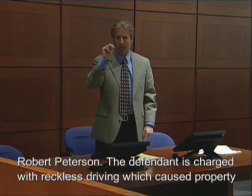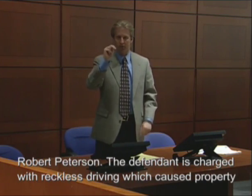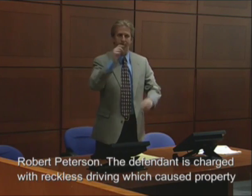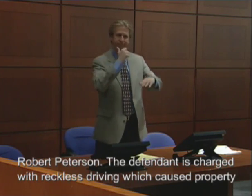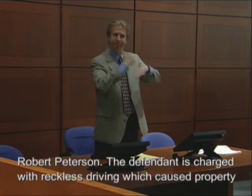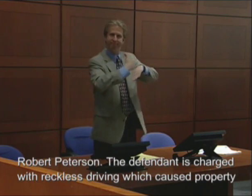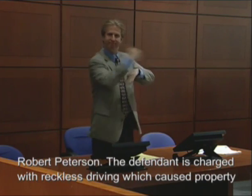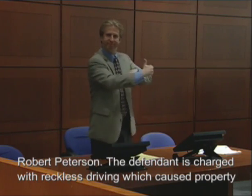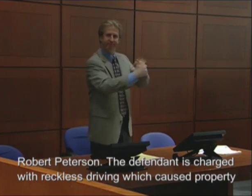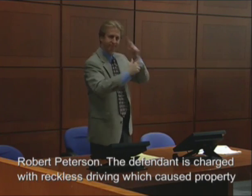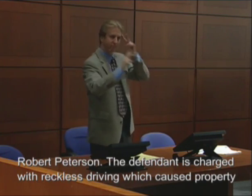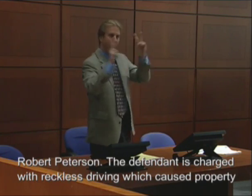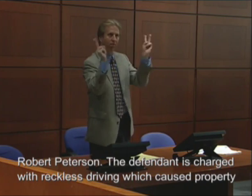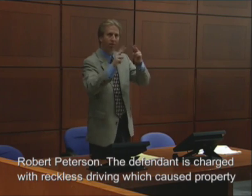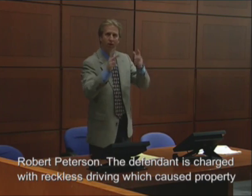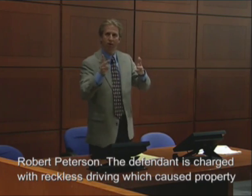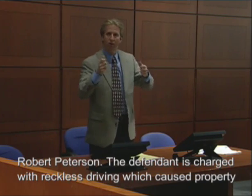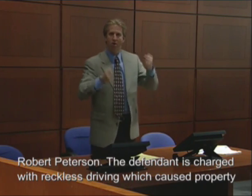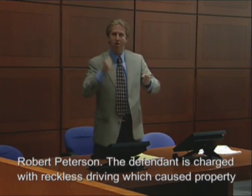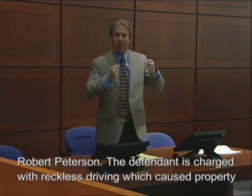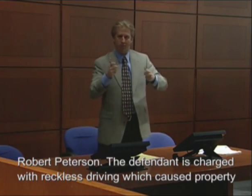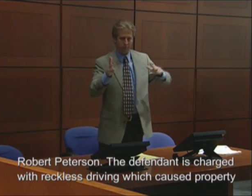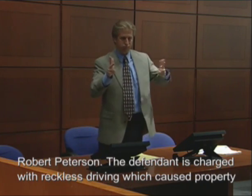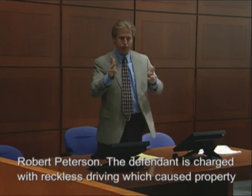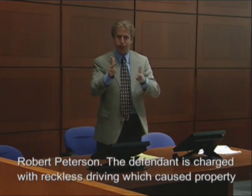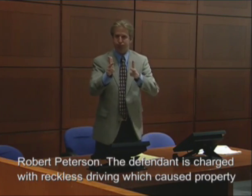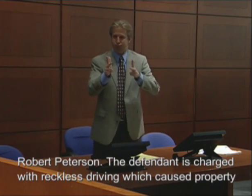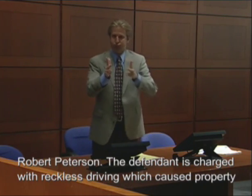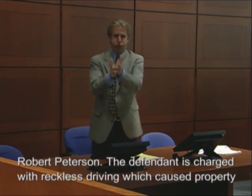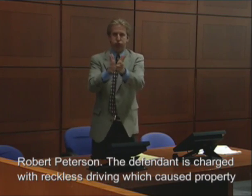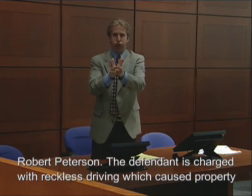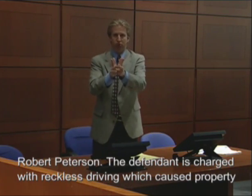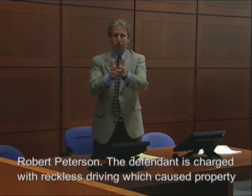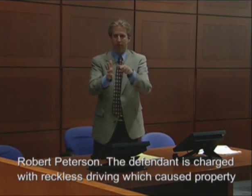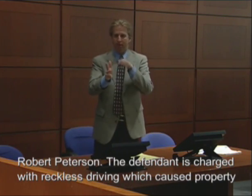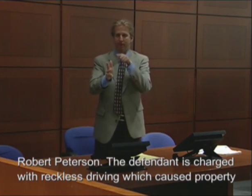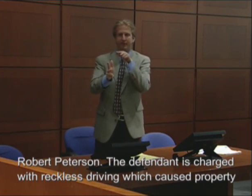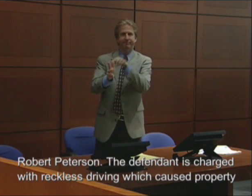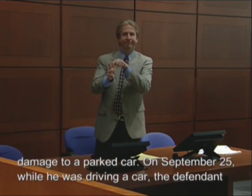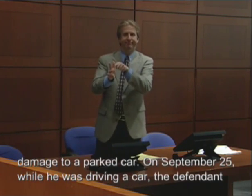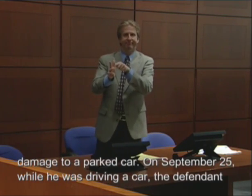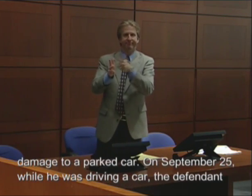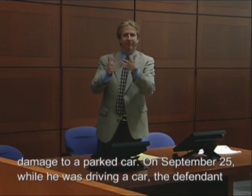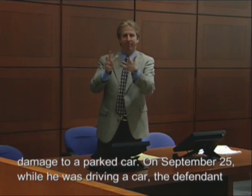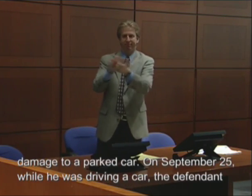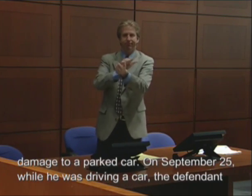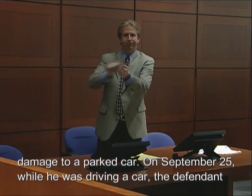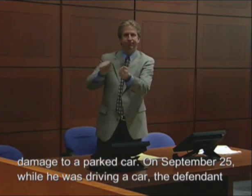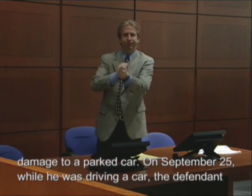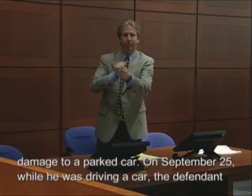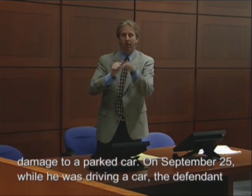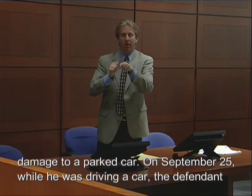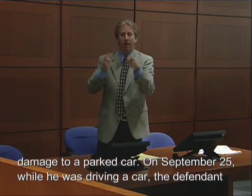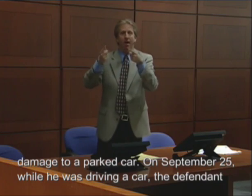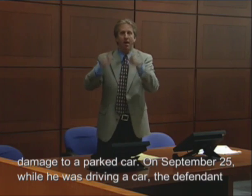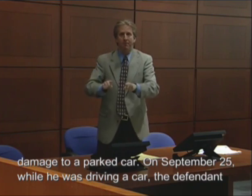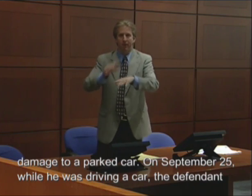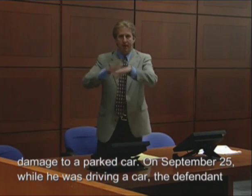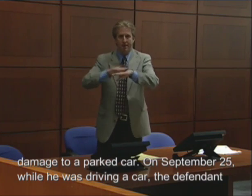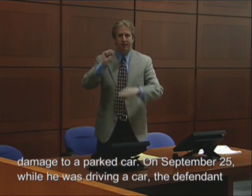The defendant is charged with reckless driving which caused property damage to a parked car. On September 25th, while he was driving a car,